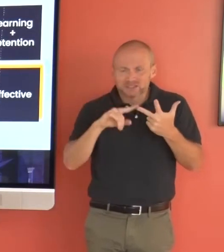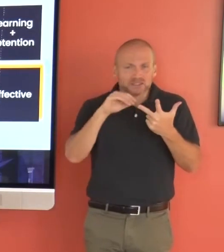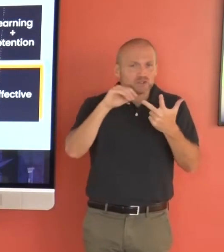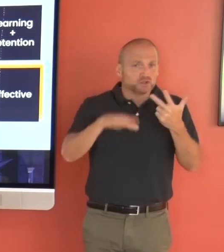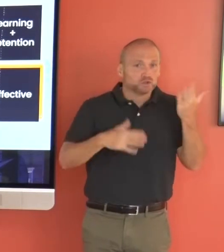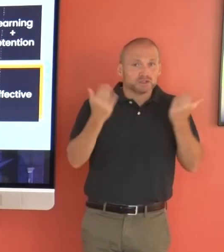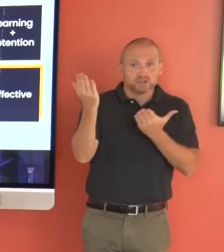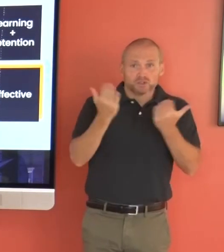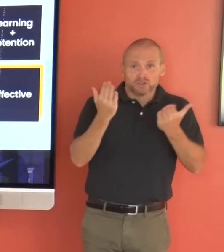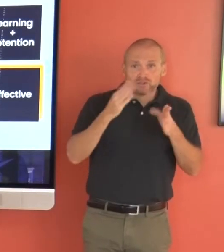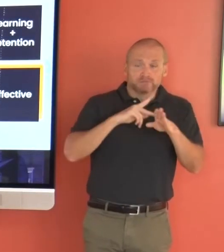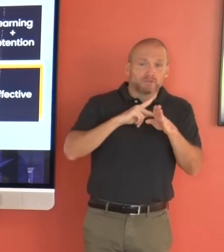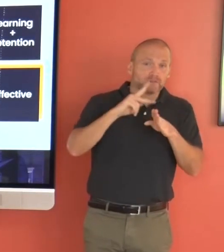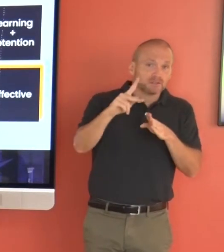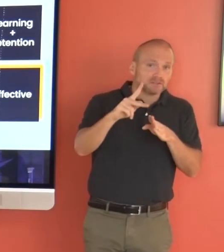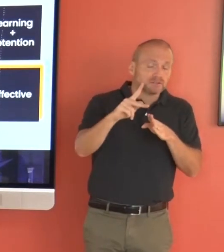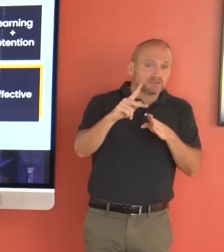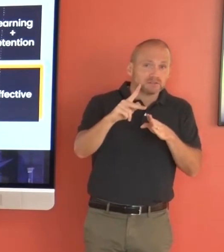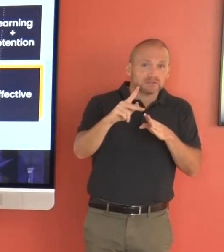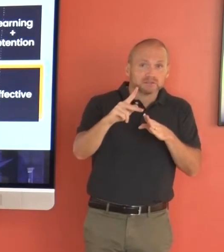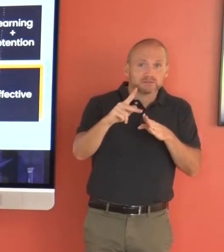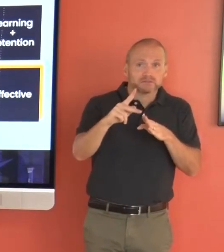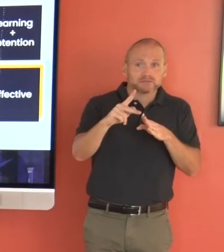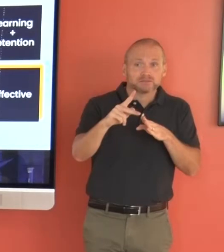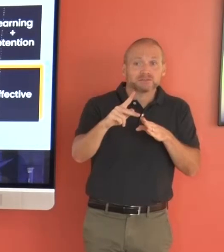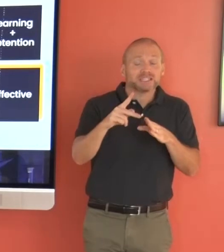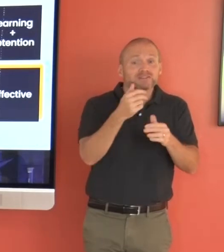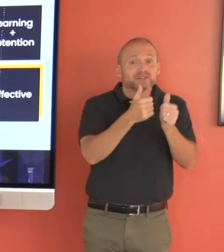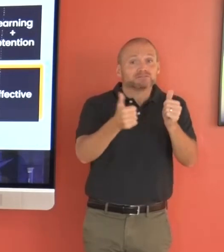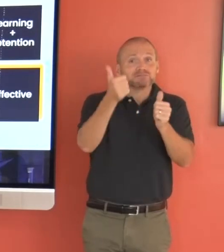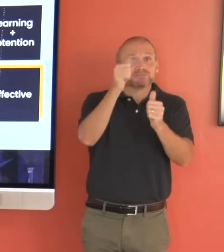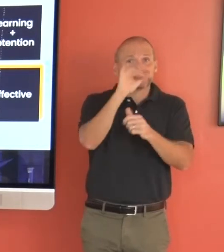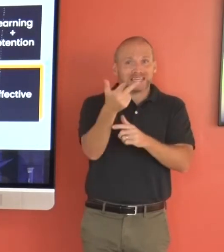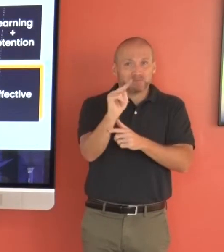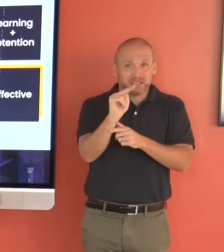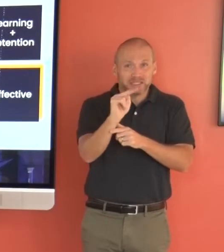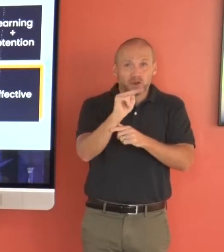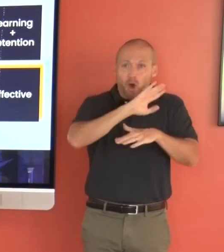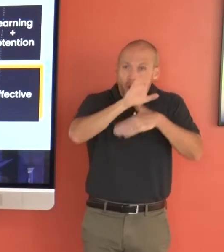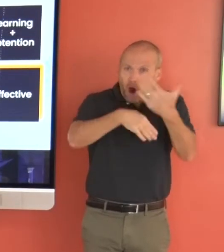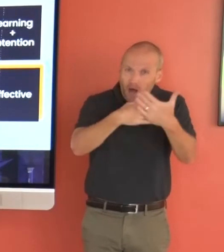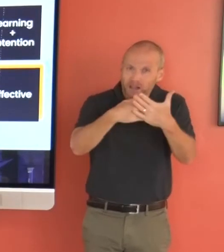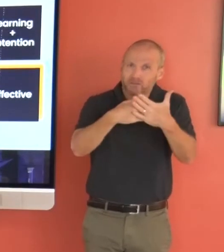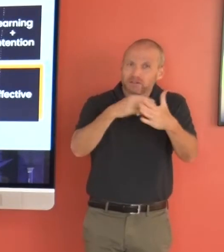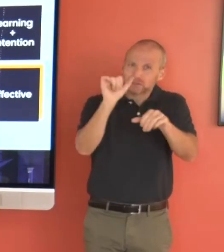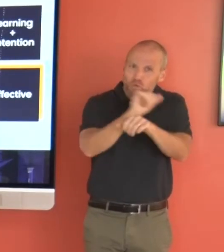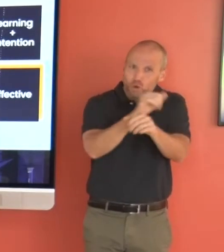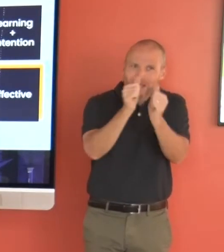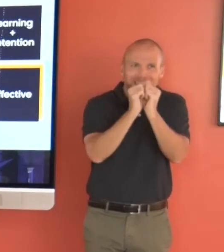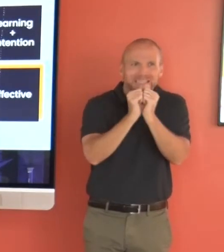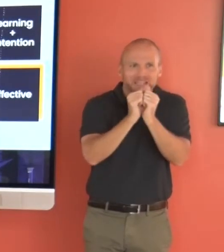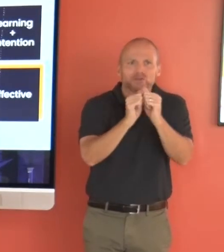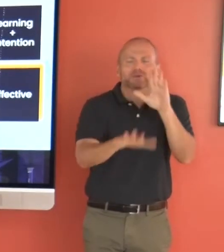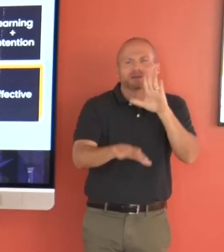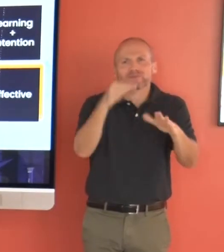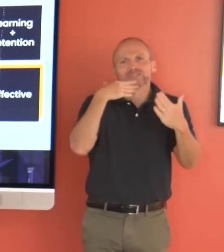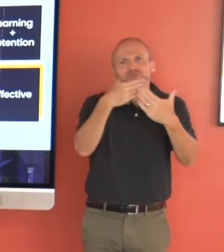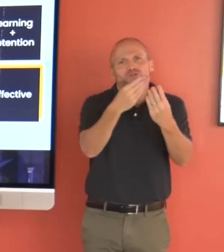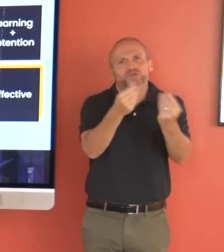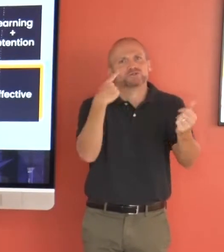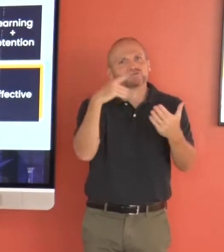professionals, to even us administrators. You know, but between all of us, we can come up with some really good solutions for our